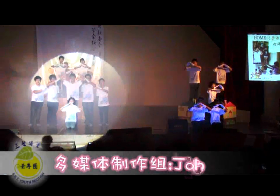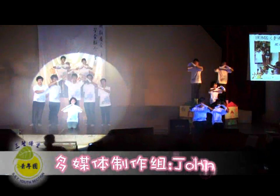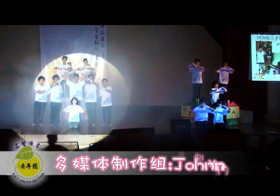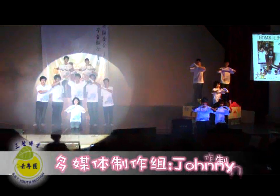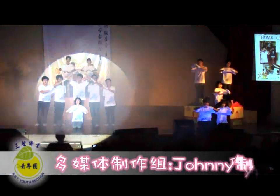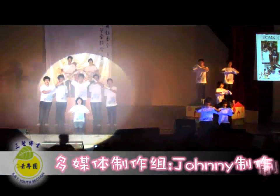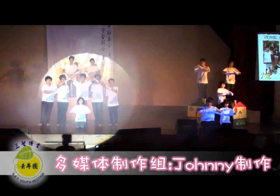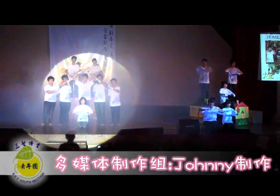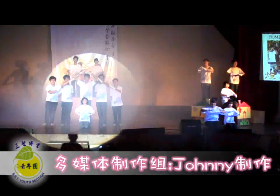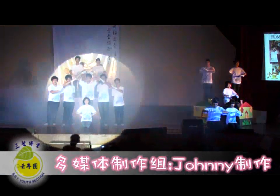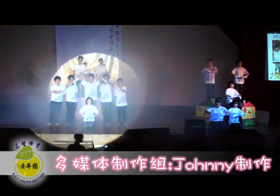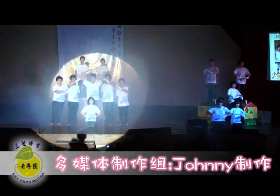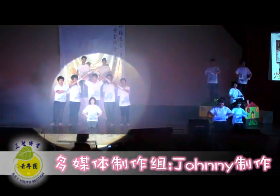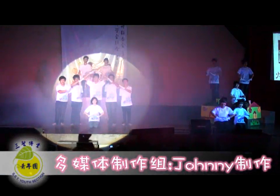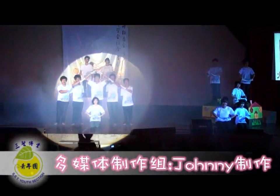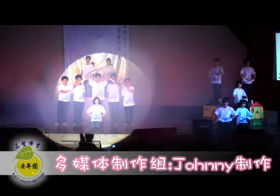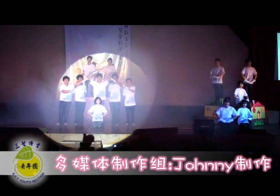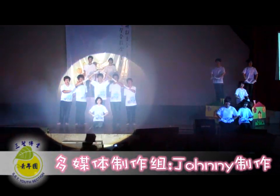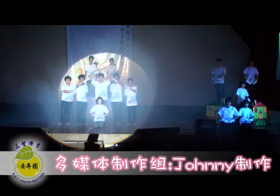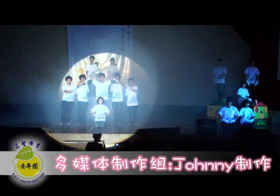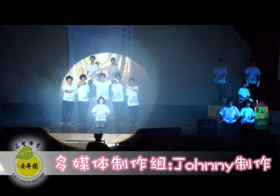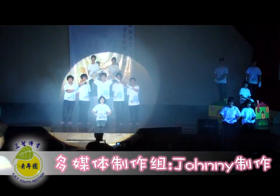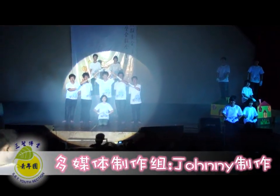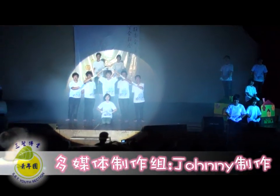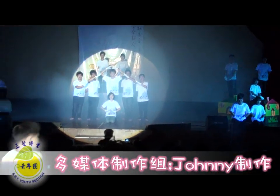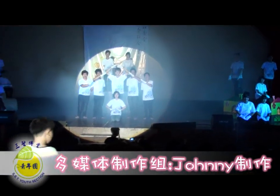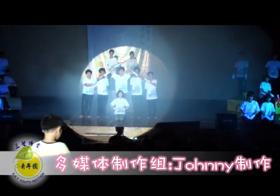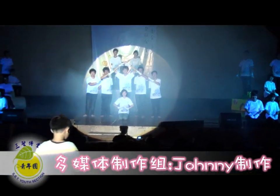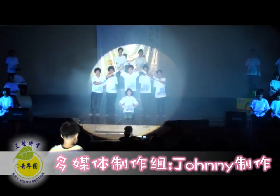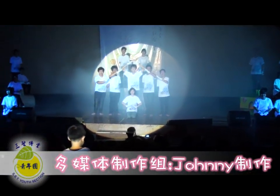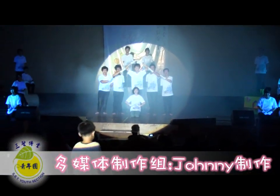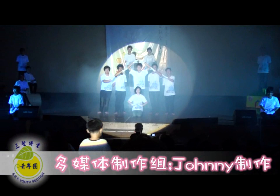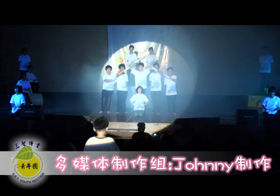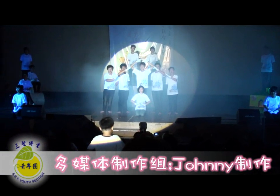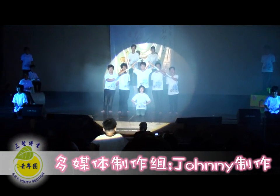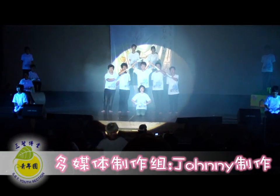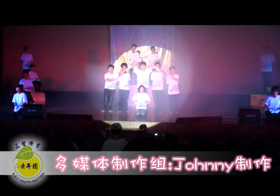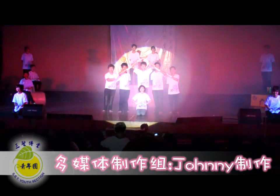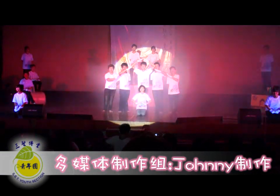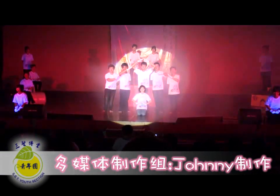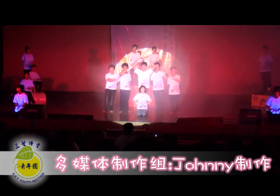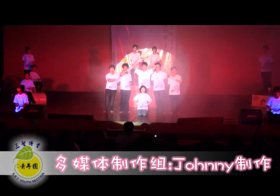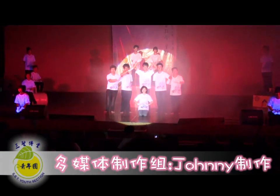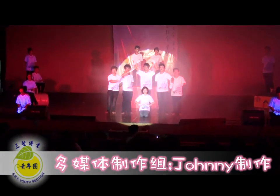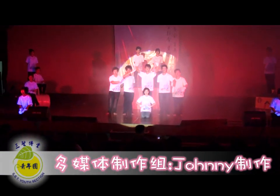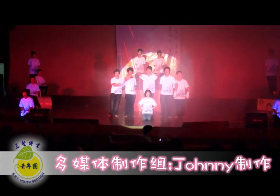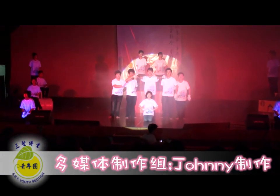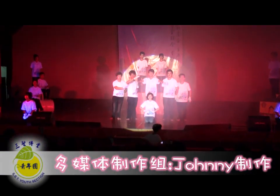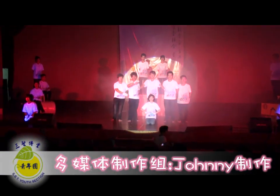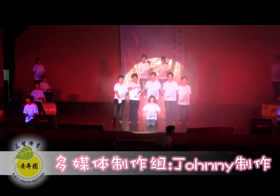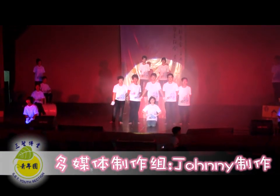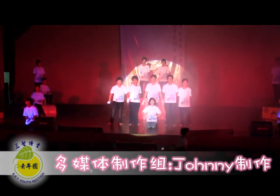to you.